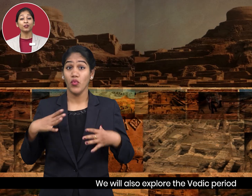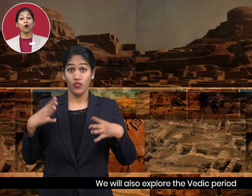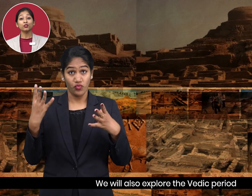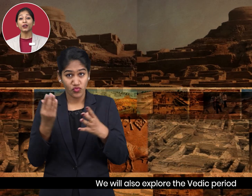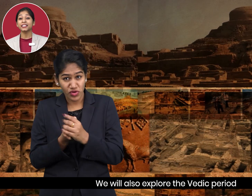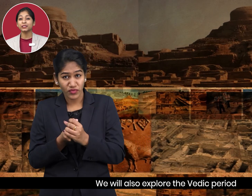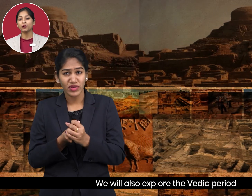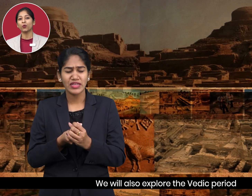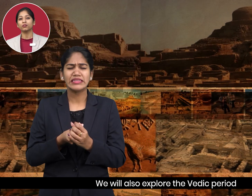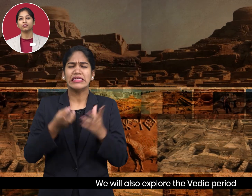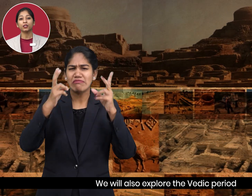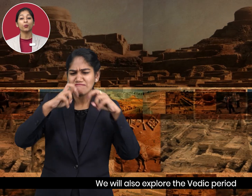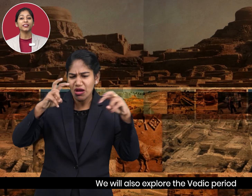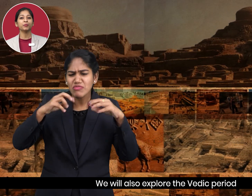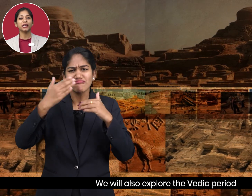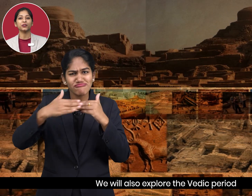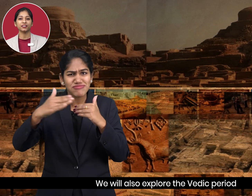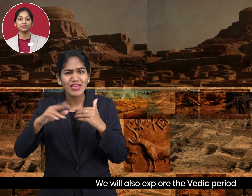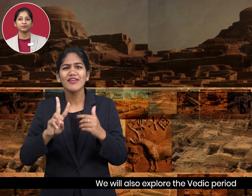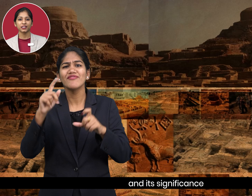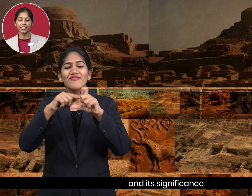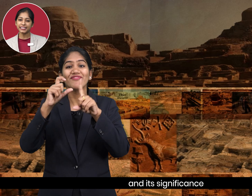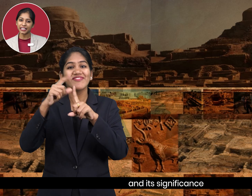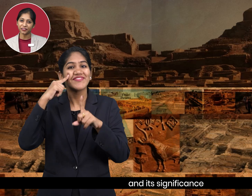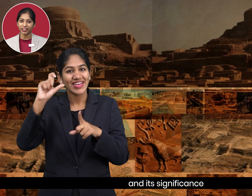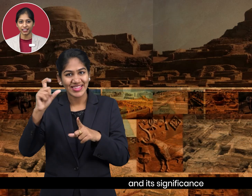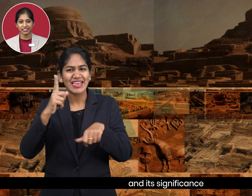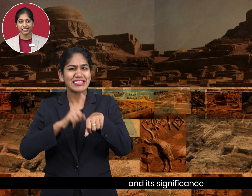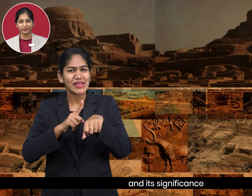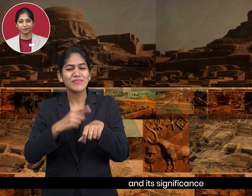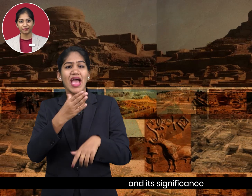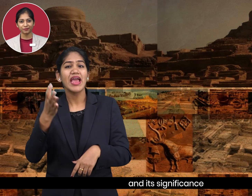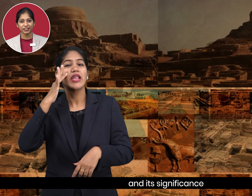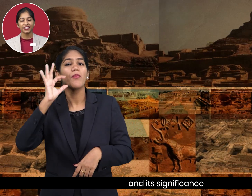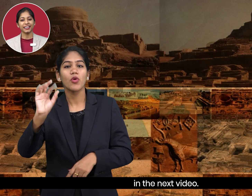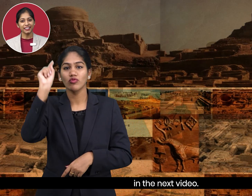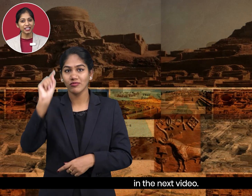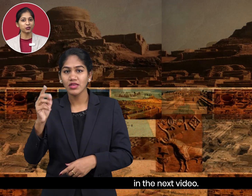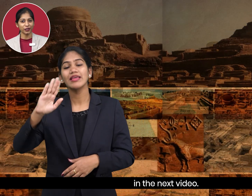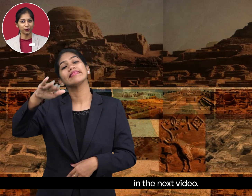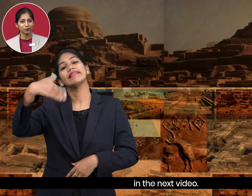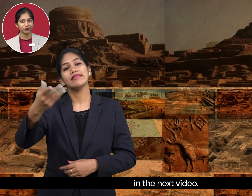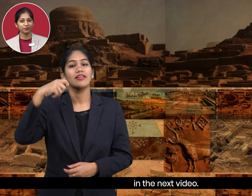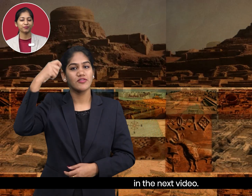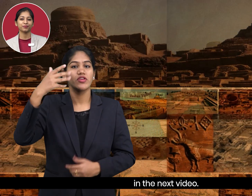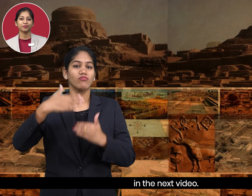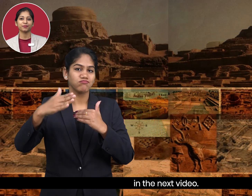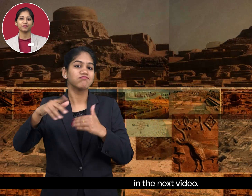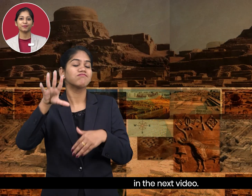We will also explore the Vedic period and its significance in the next video.